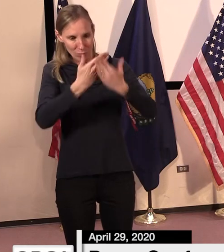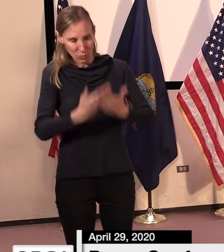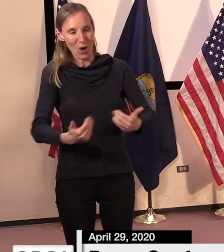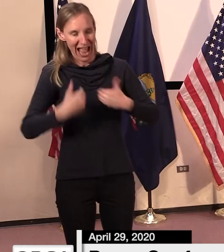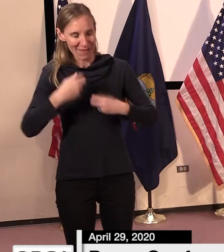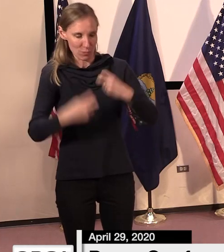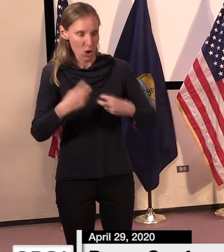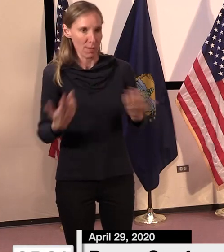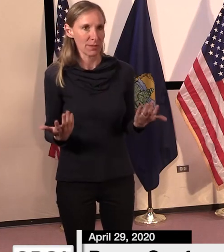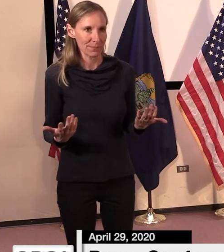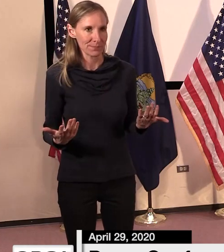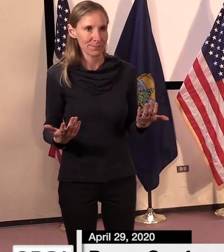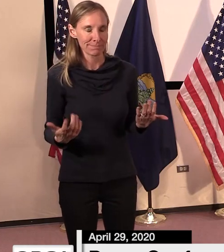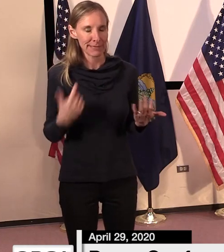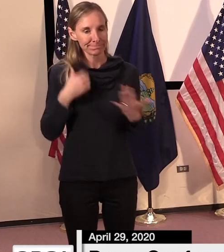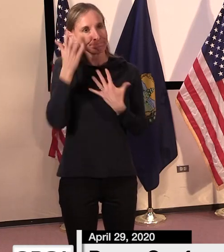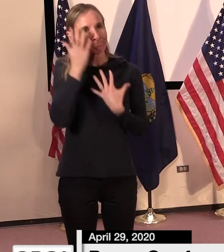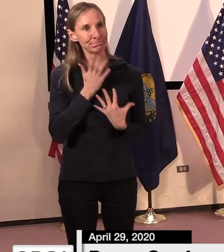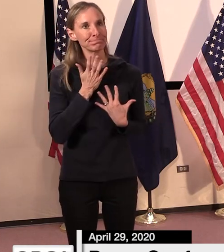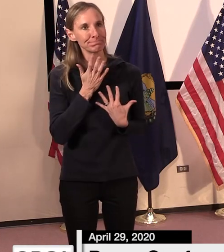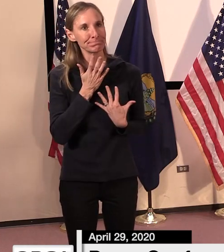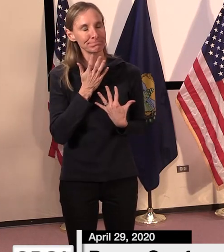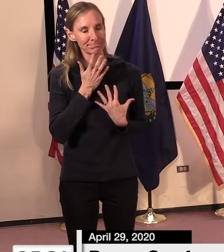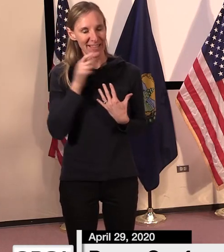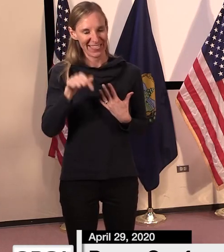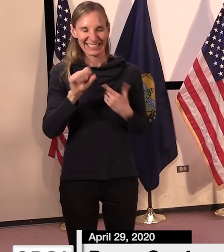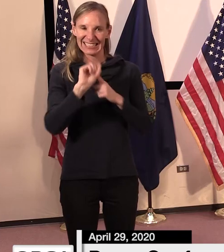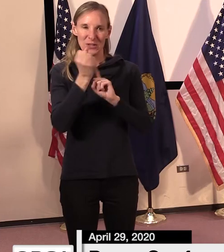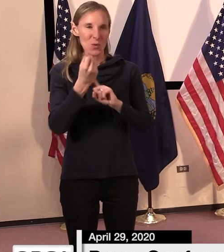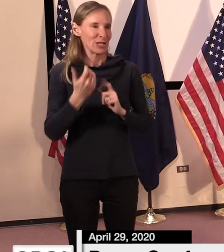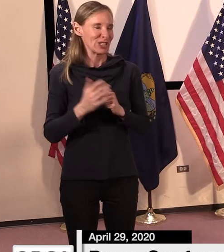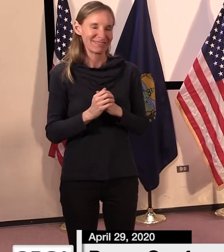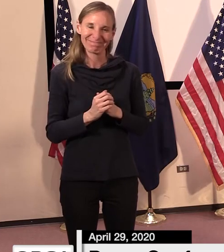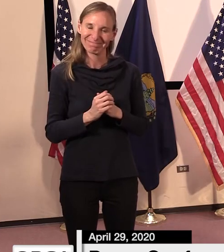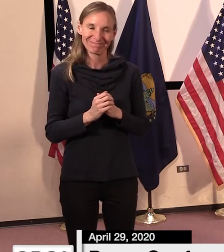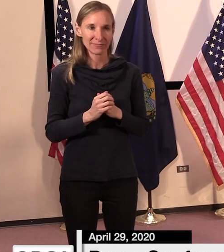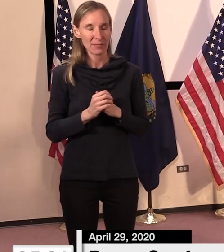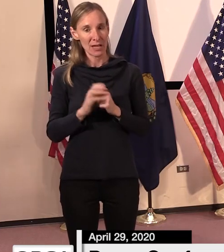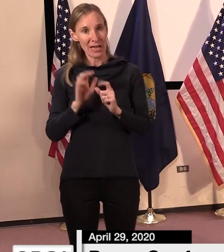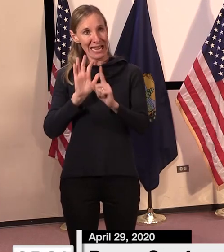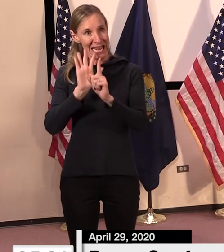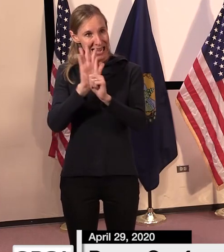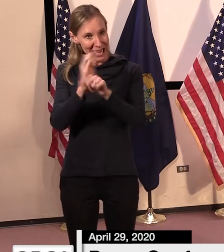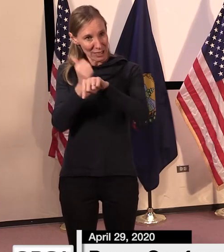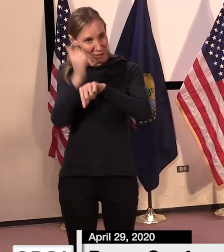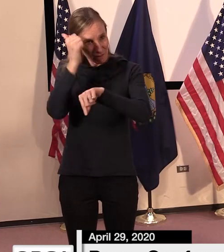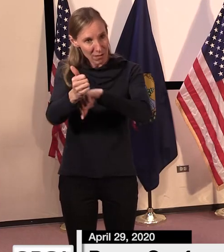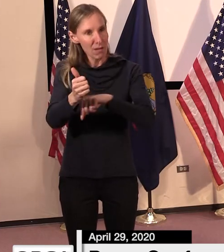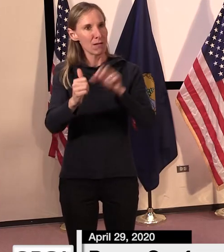It's unfortunate we're in the position we're in. This was not, again, his doing.